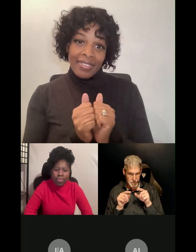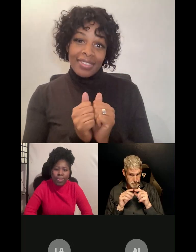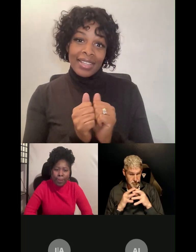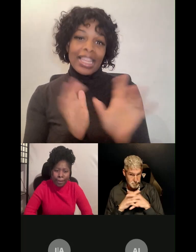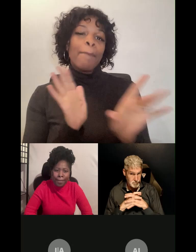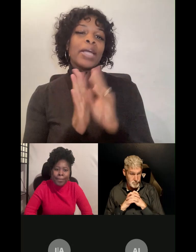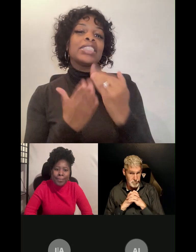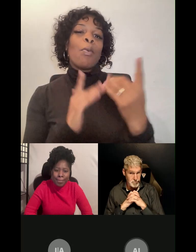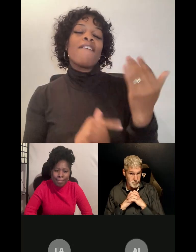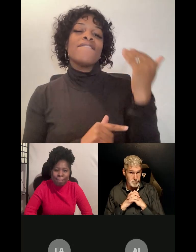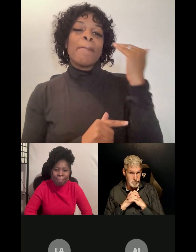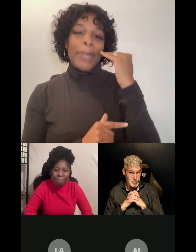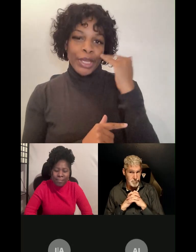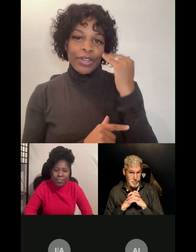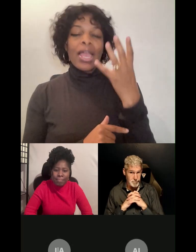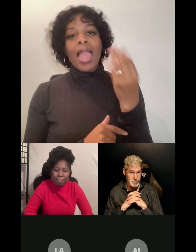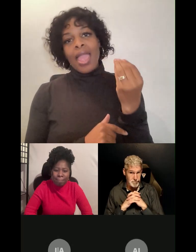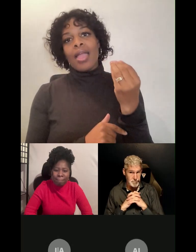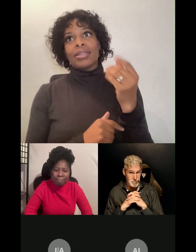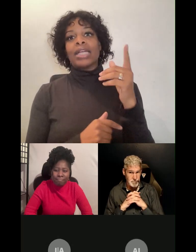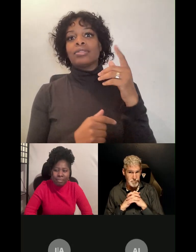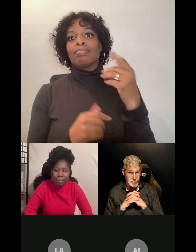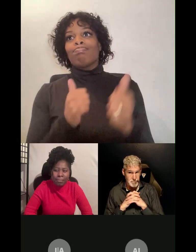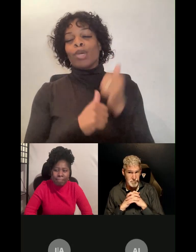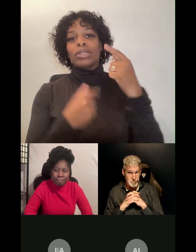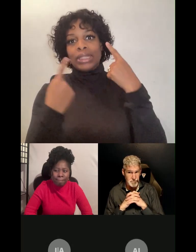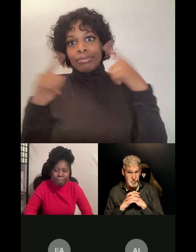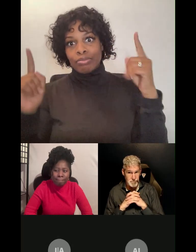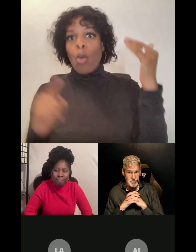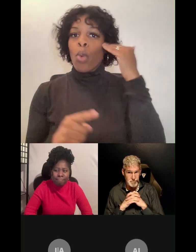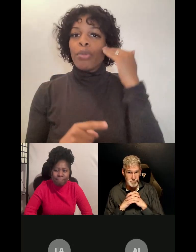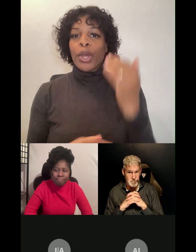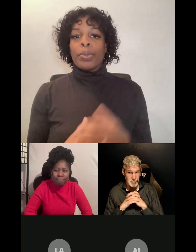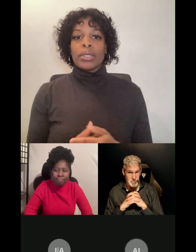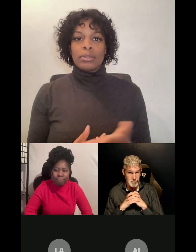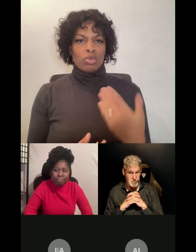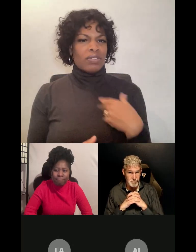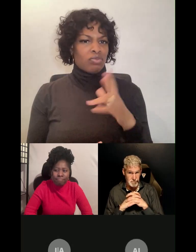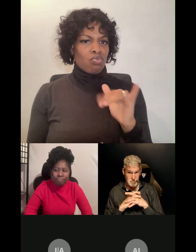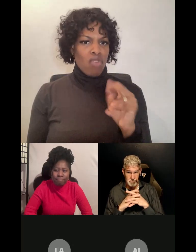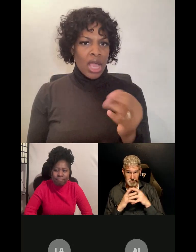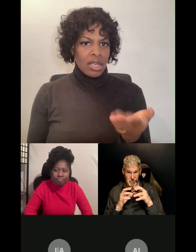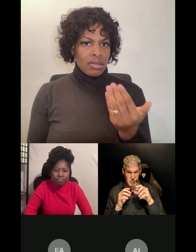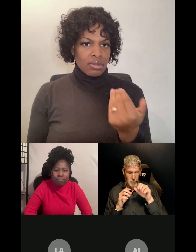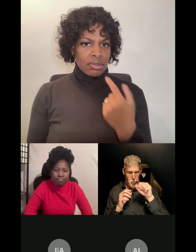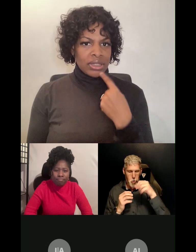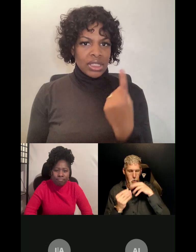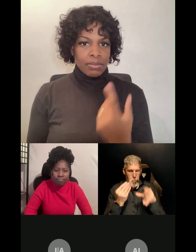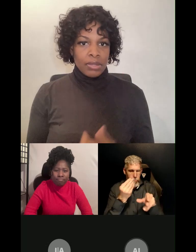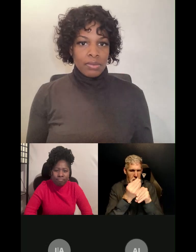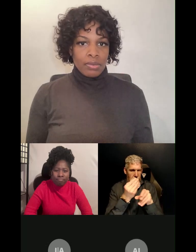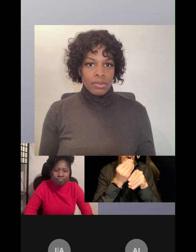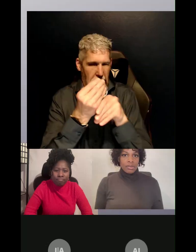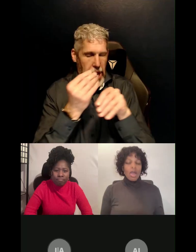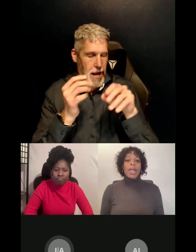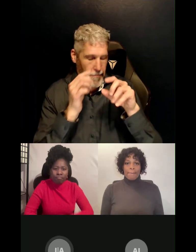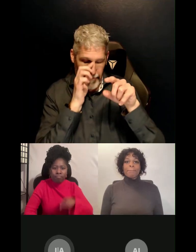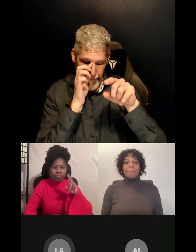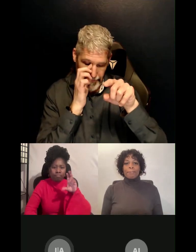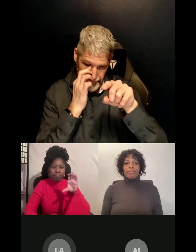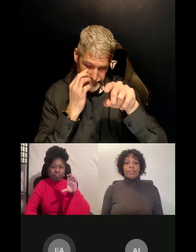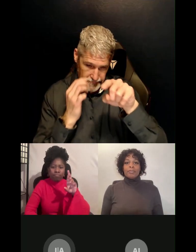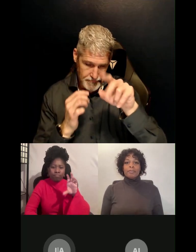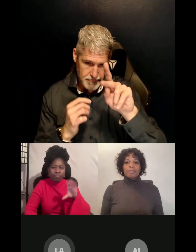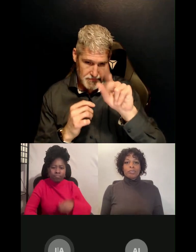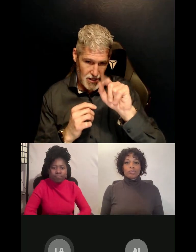familiar with. They pick someone familiar, and that's mostly well known. Ryan, say something? Okay.